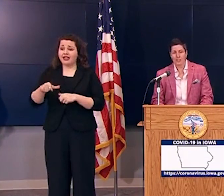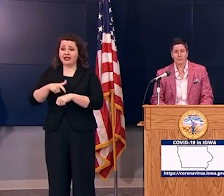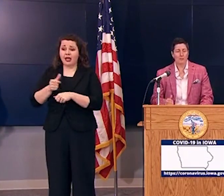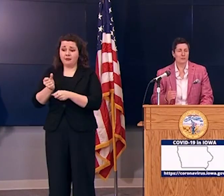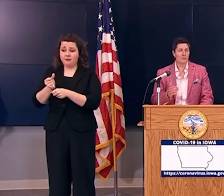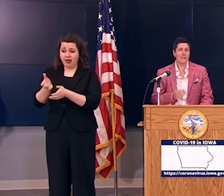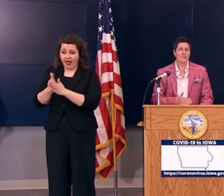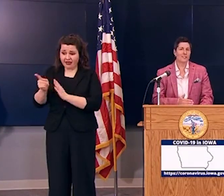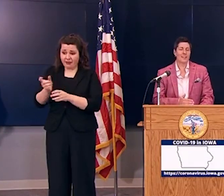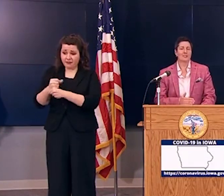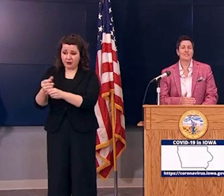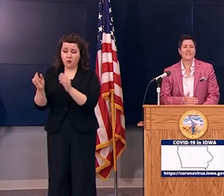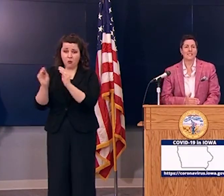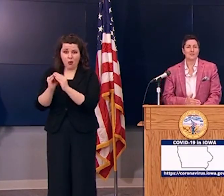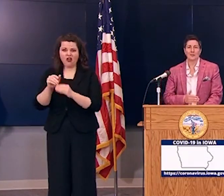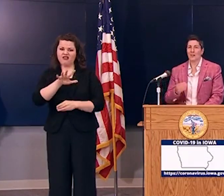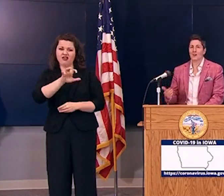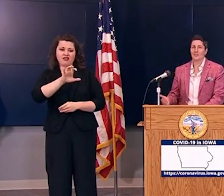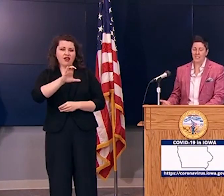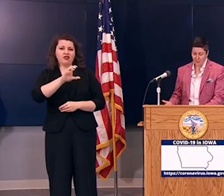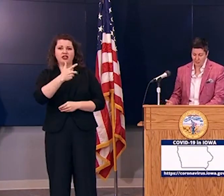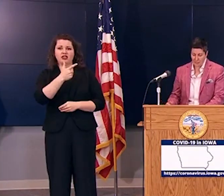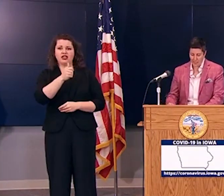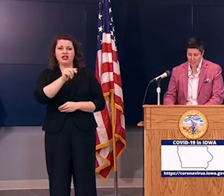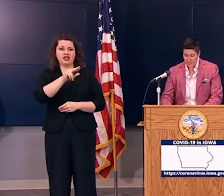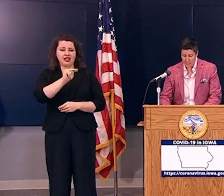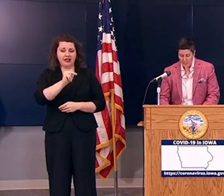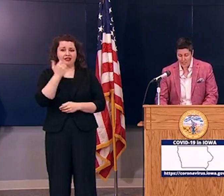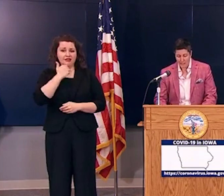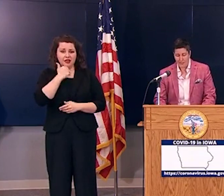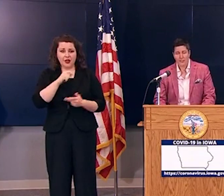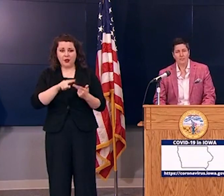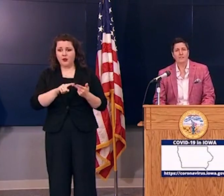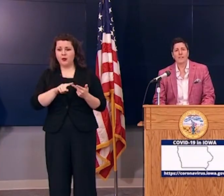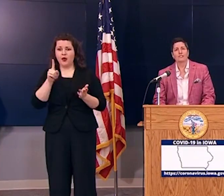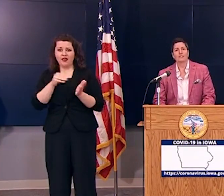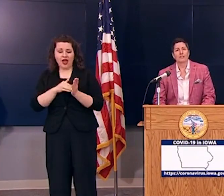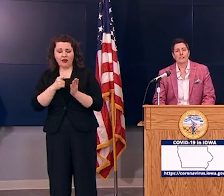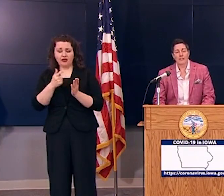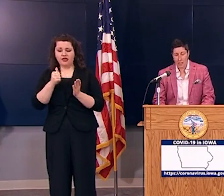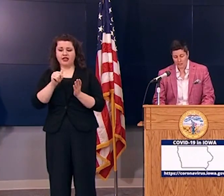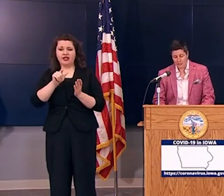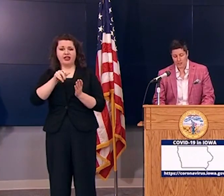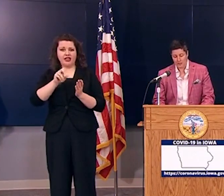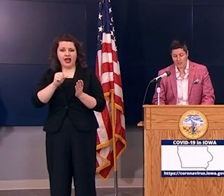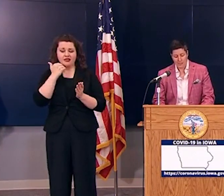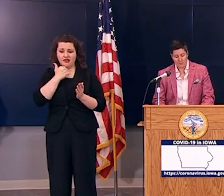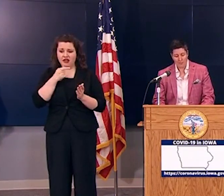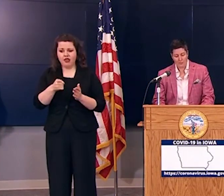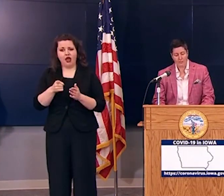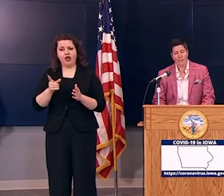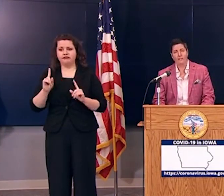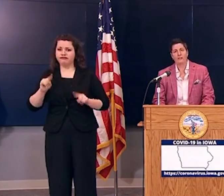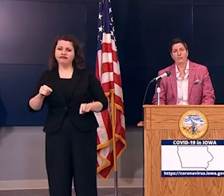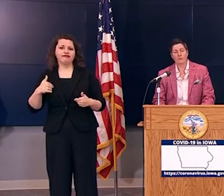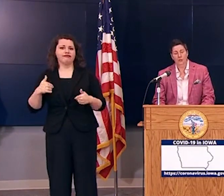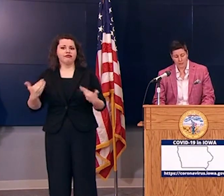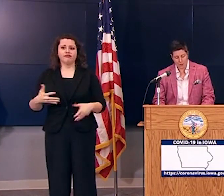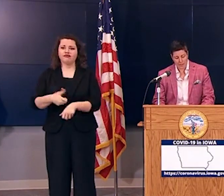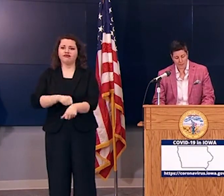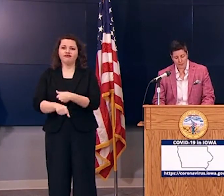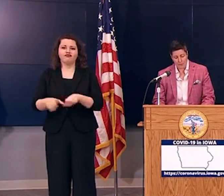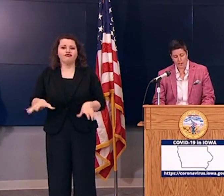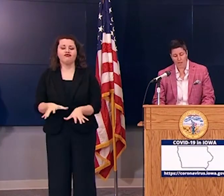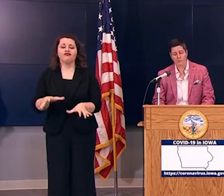more, when they're doing 500 gallons a day to 1,000 gallons a day, they've answered and they have produced and they have found